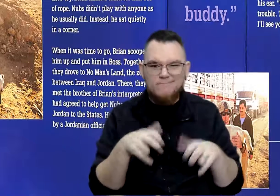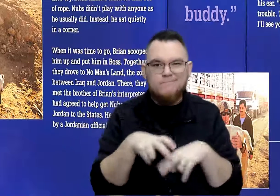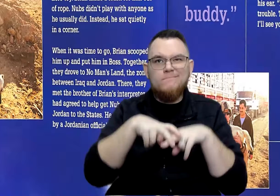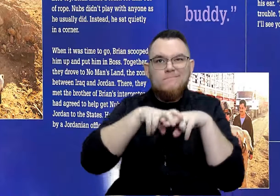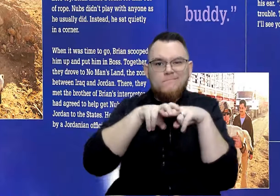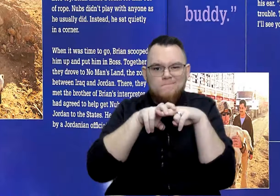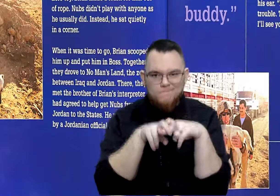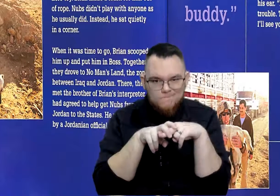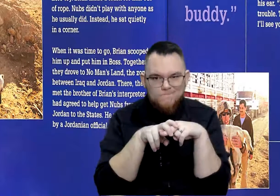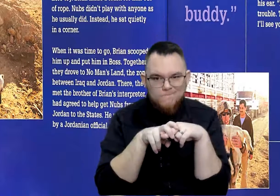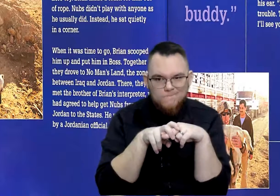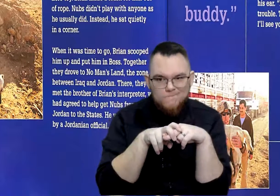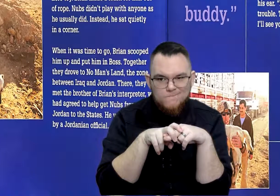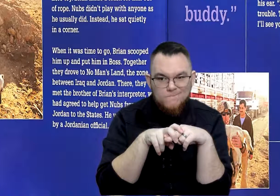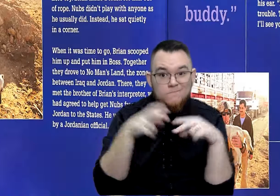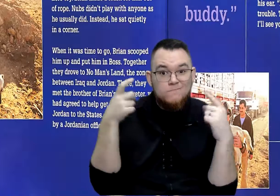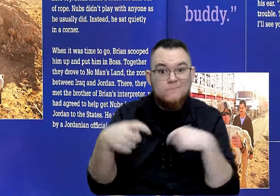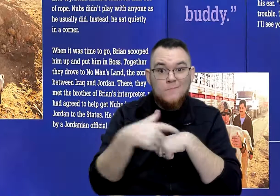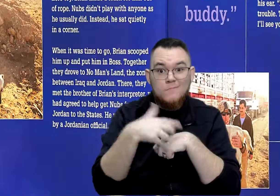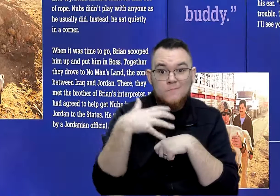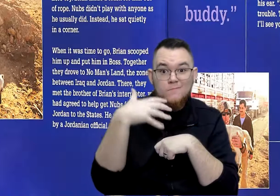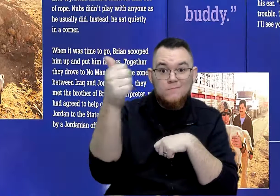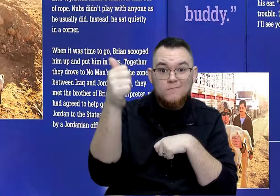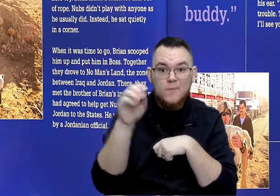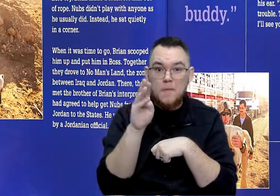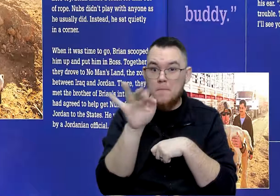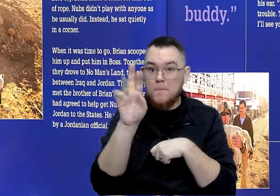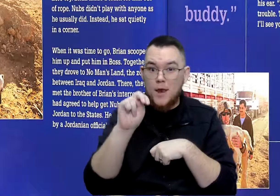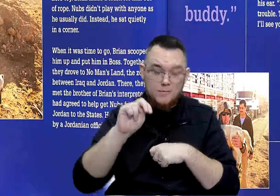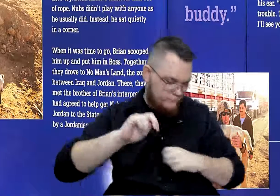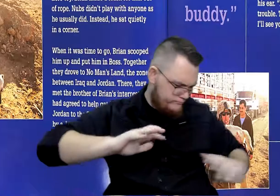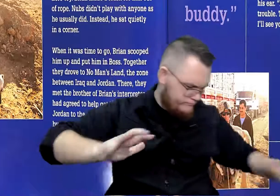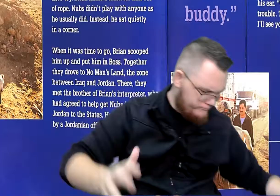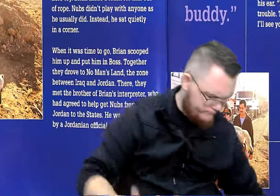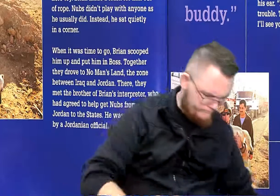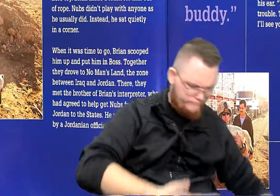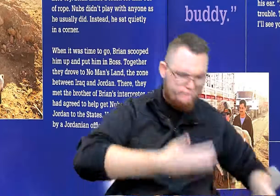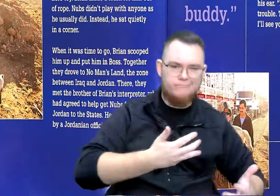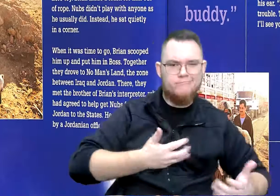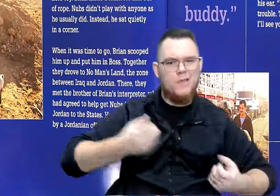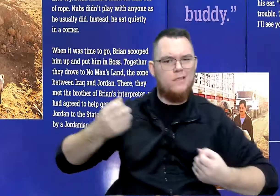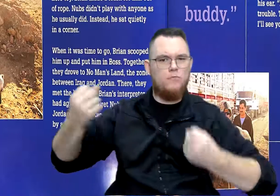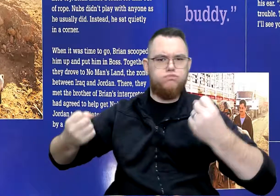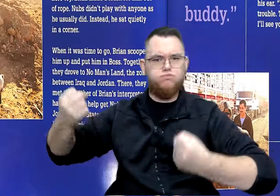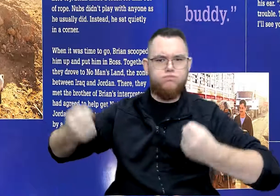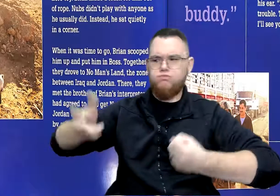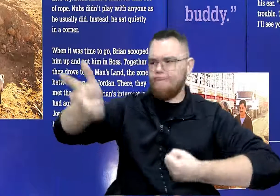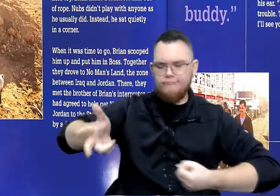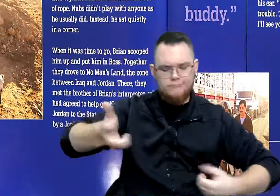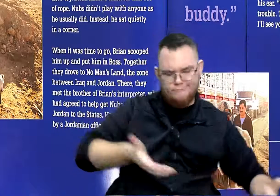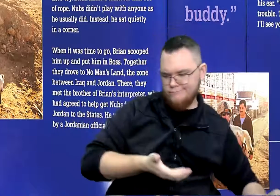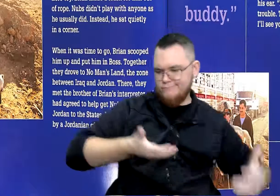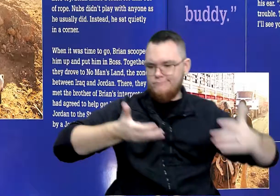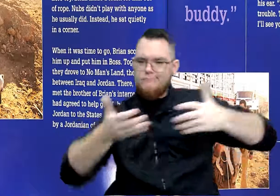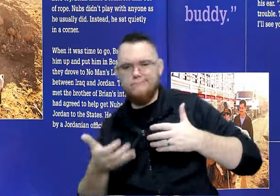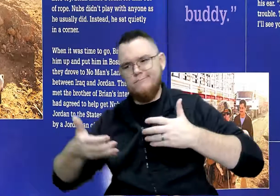corner. When it was time to go, Brian scooped him up and put him in Boss. Together, they drove to